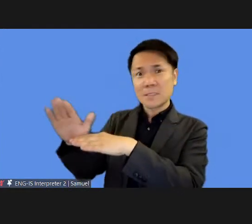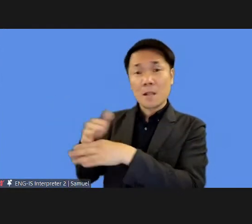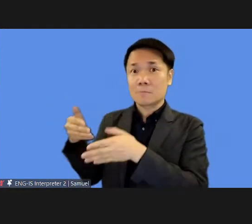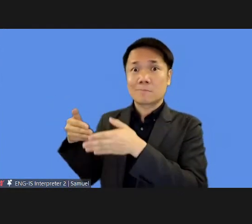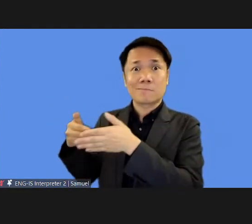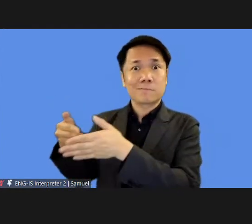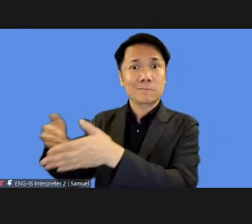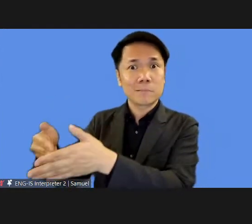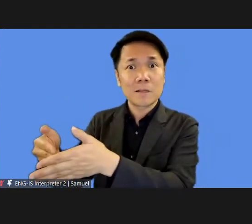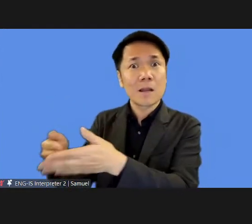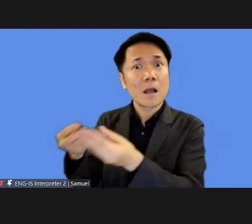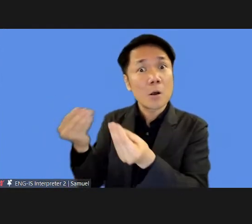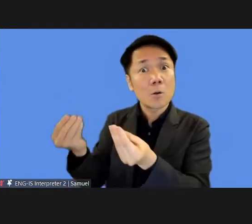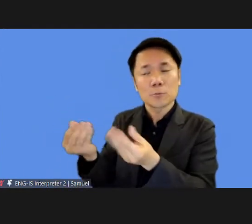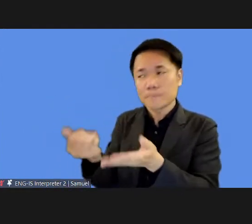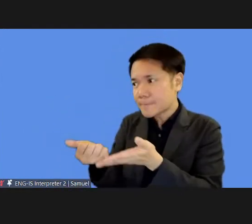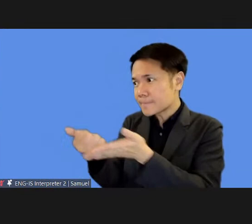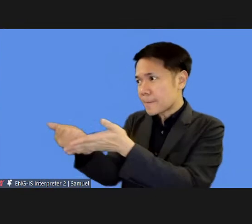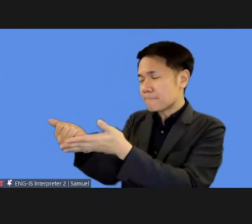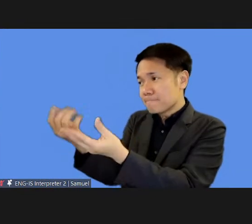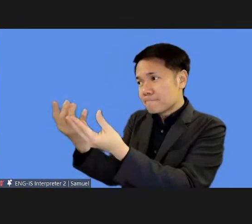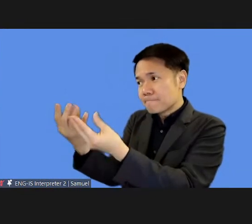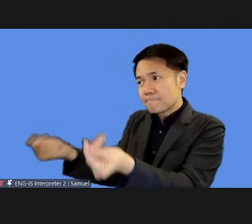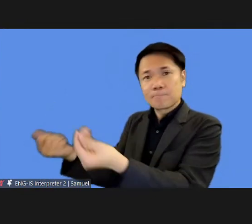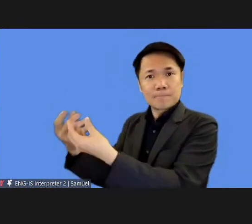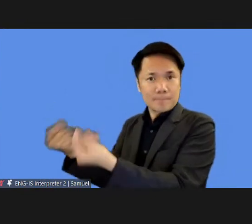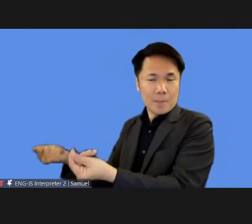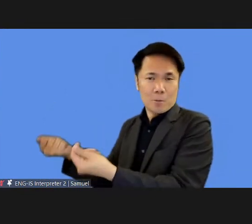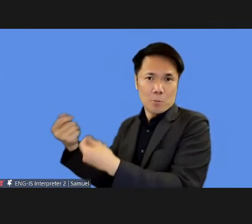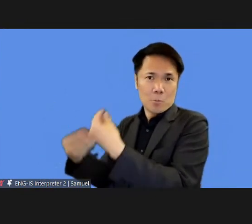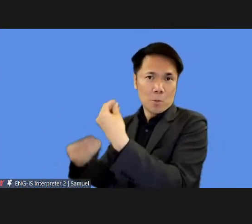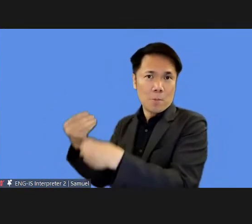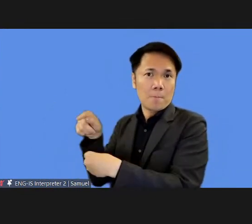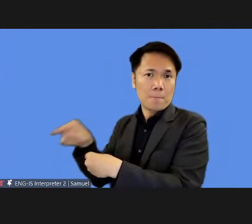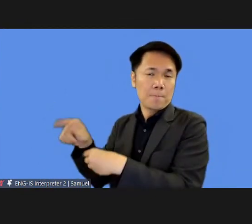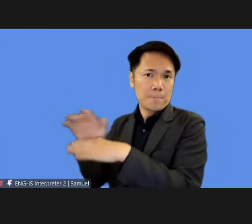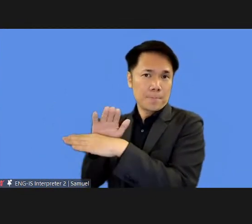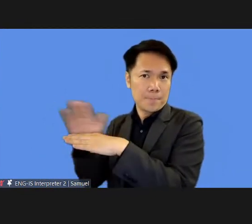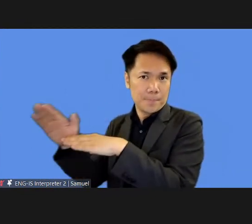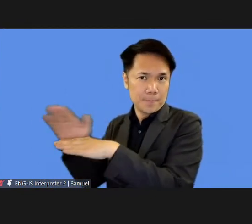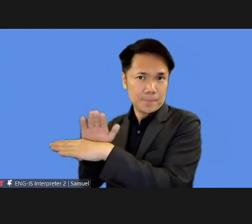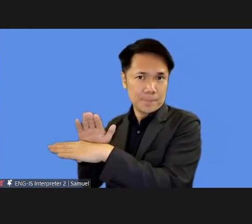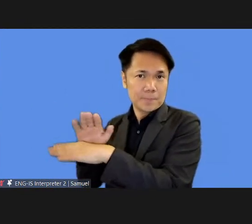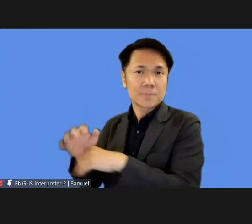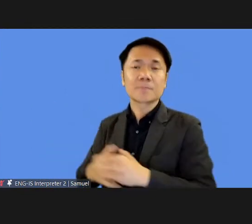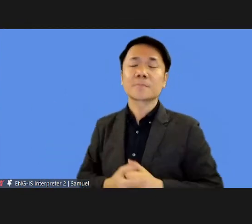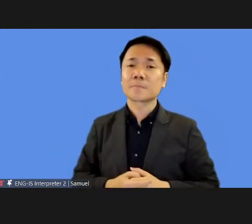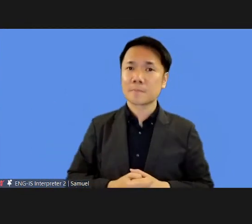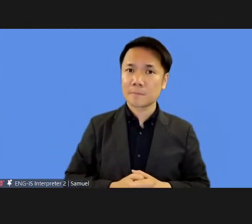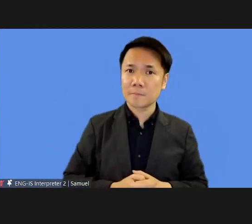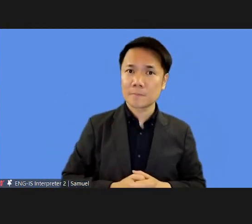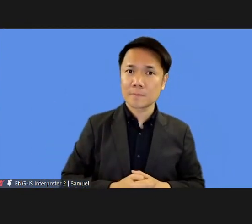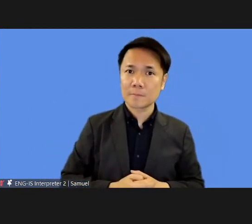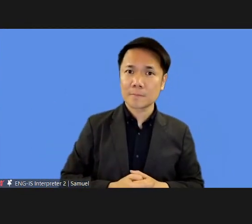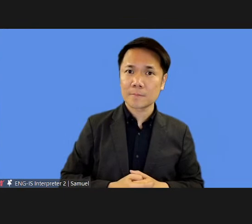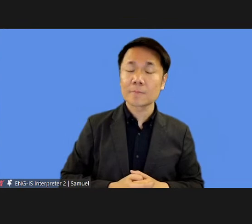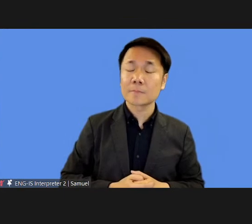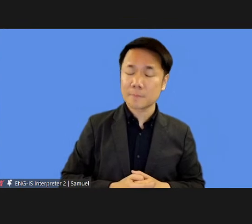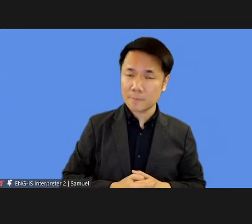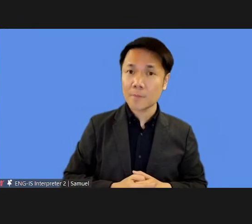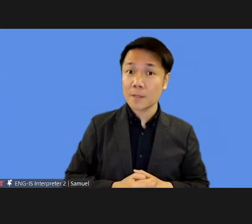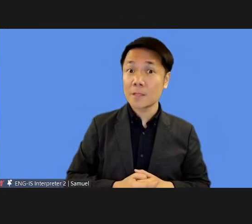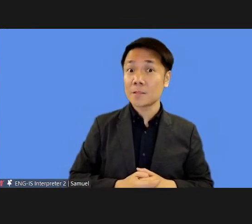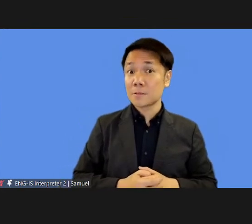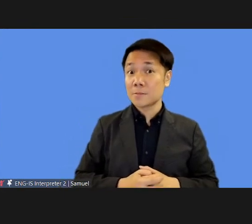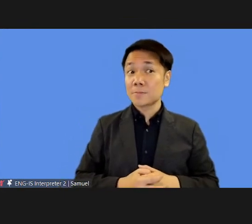But overall, I think what came up clearly is that there is a strong momentum for Africa